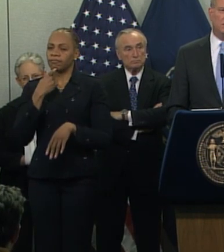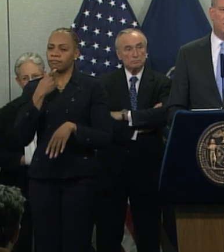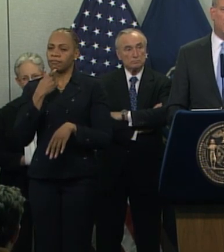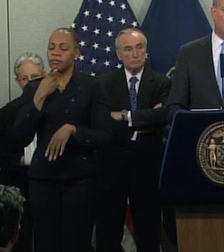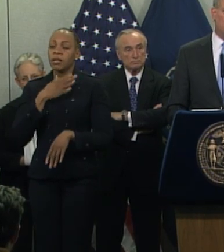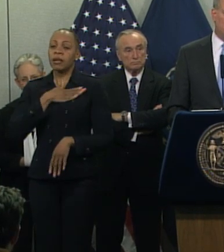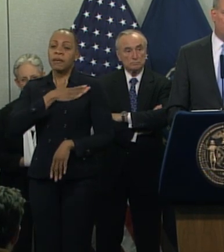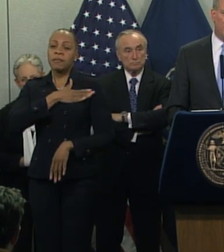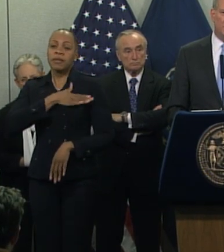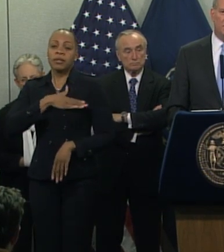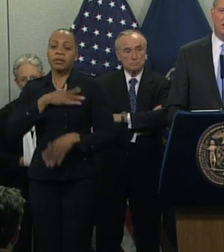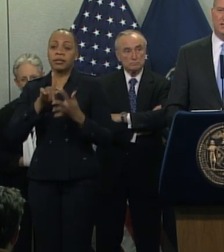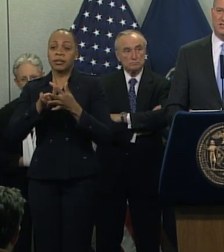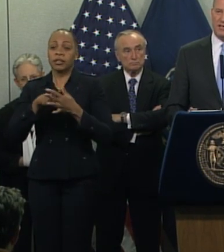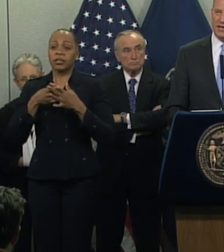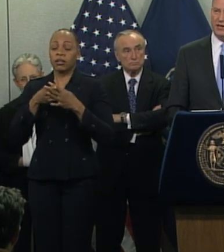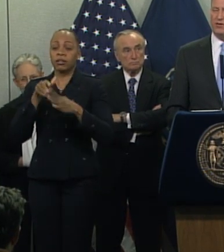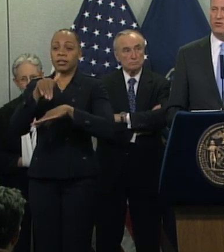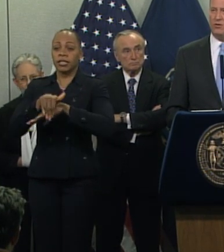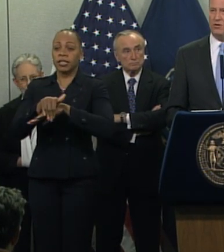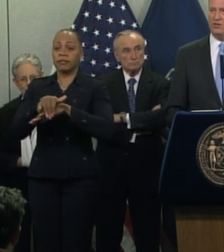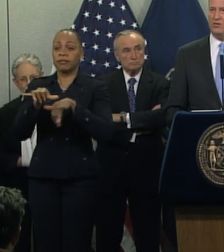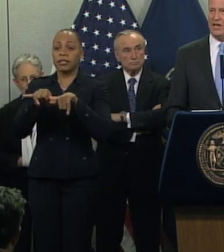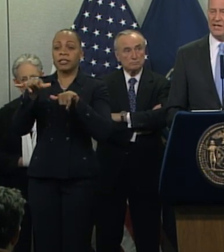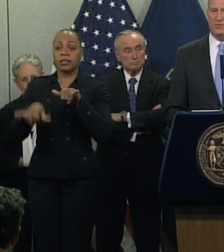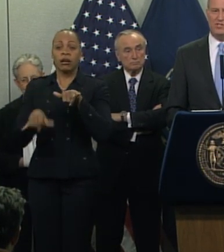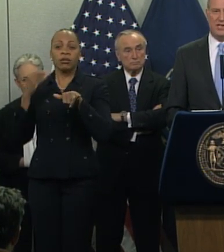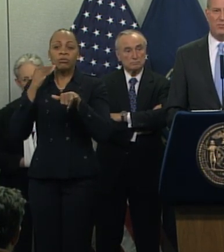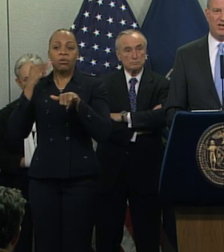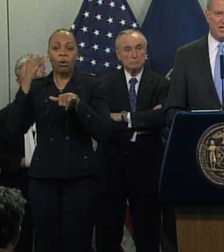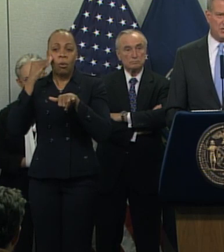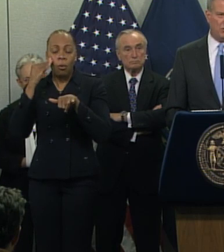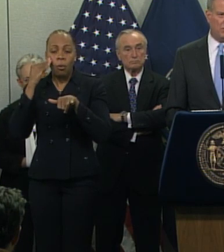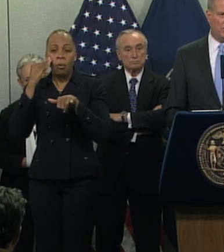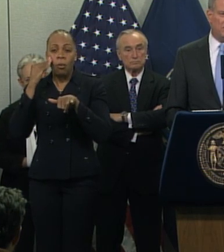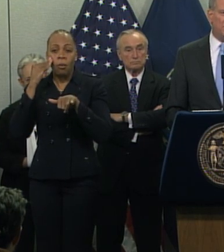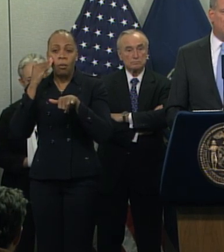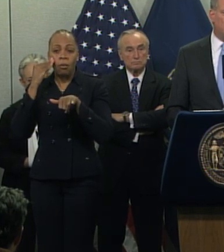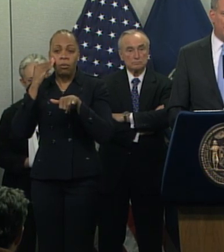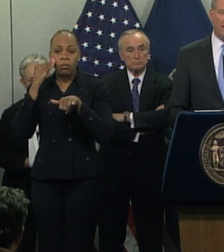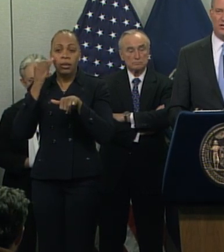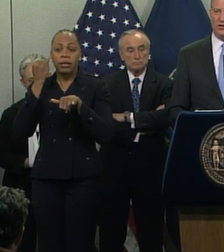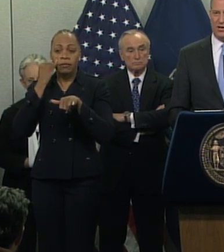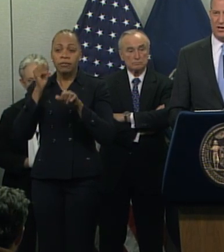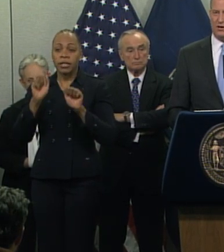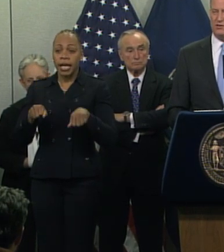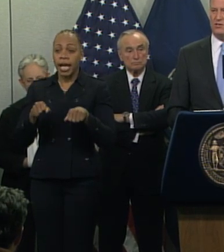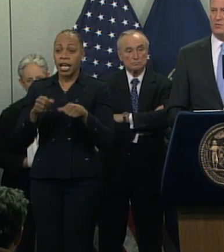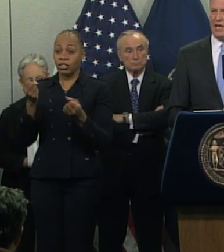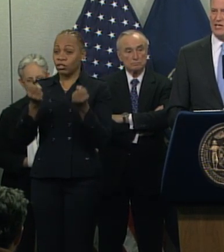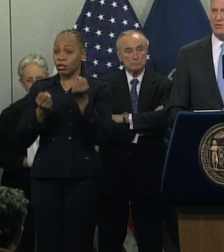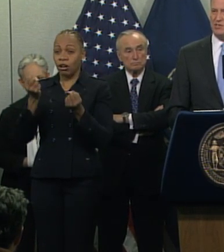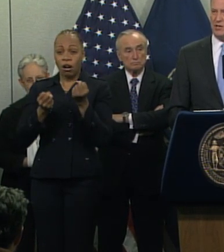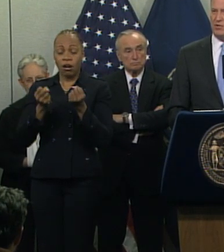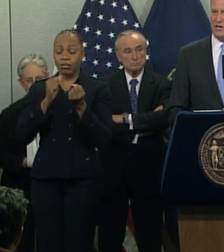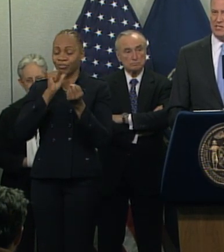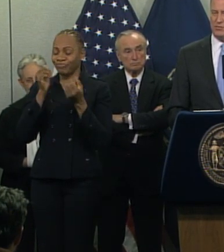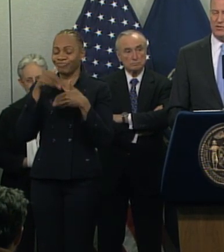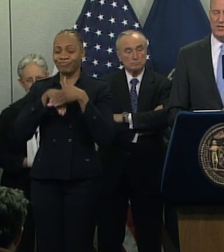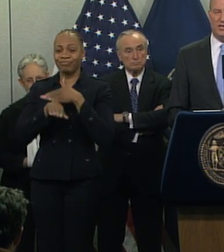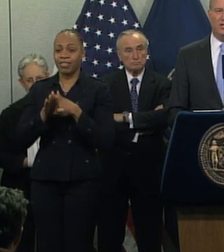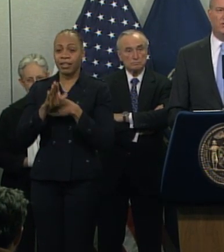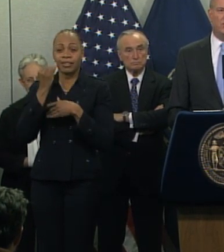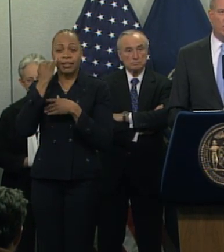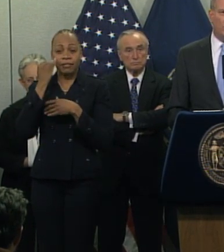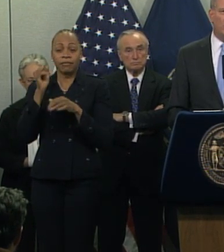please, starting this evening, stay indoors to the maximum extent possible. Stay out of your cars to the maximum extent